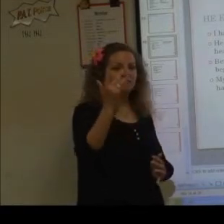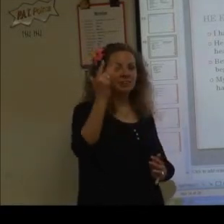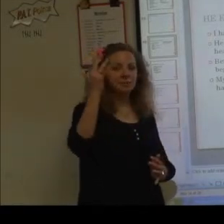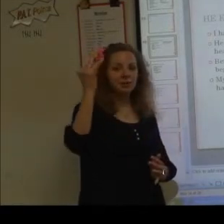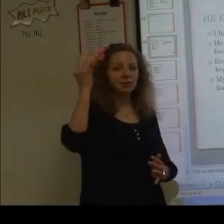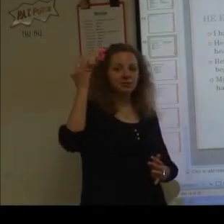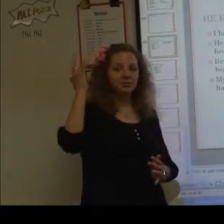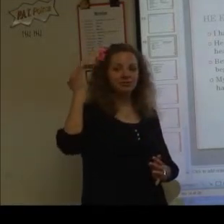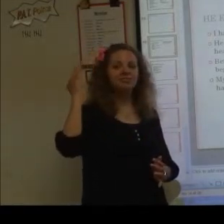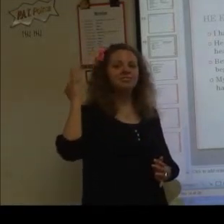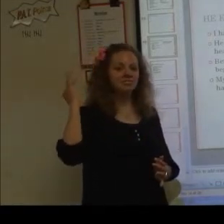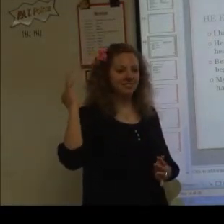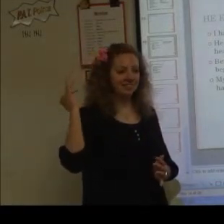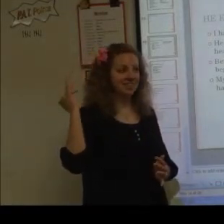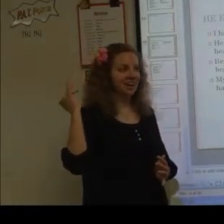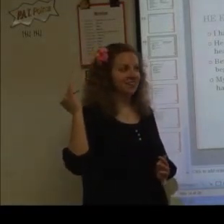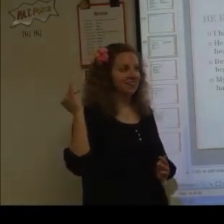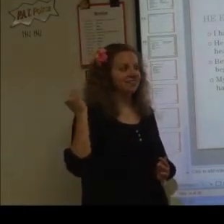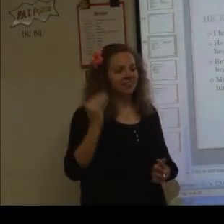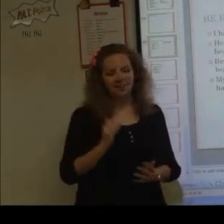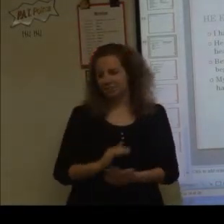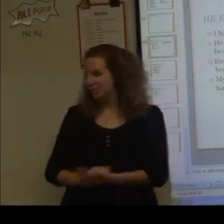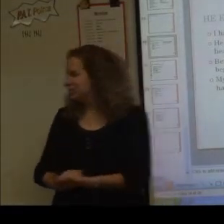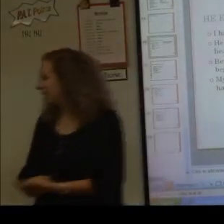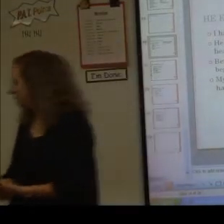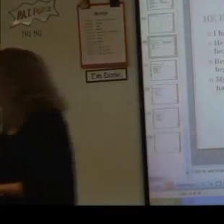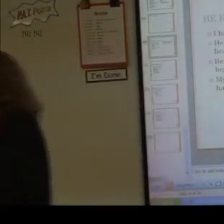long time ago? Do you like that? Okay, let's do that.